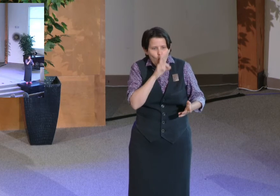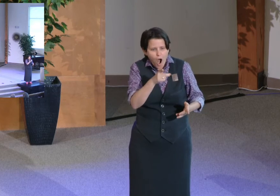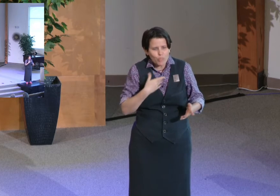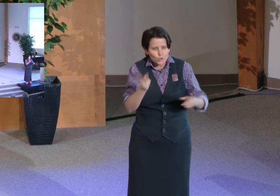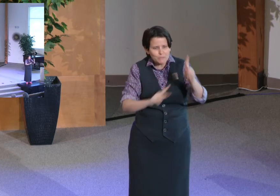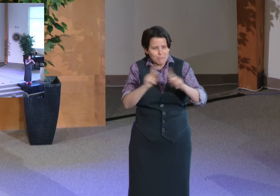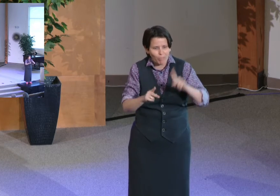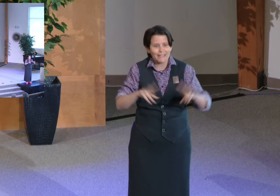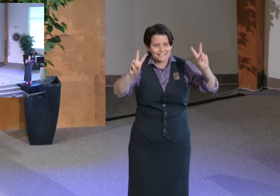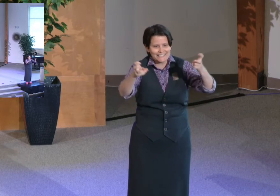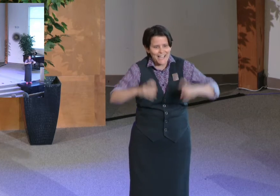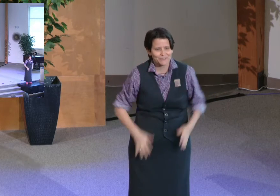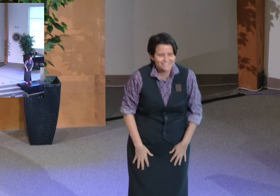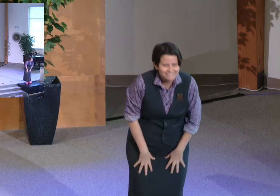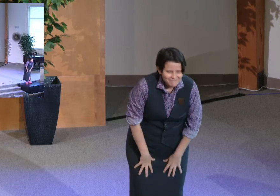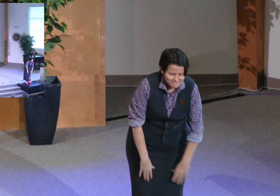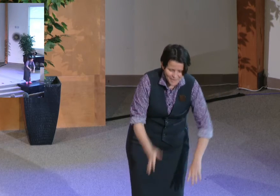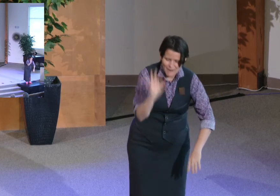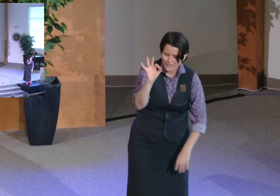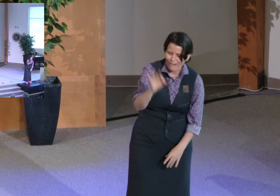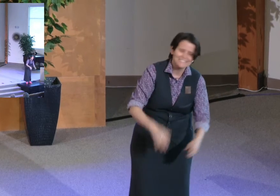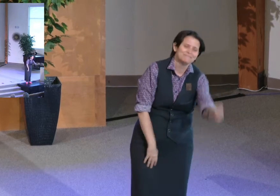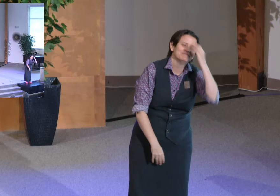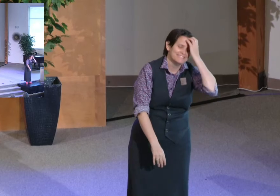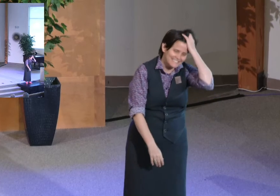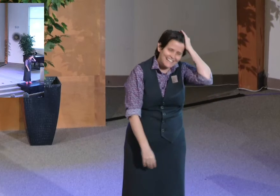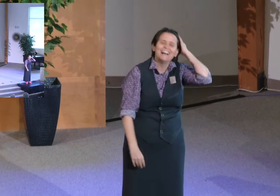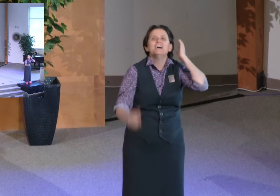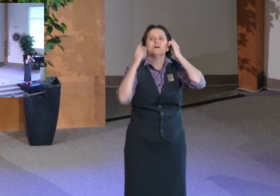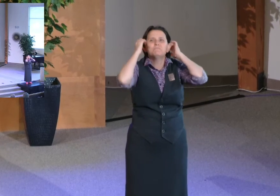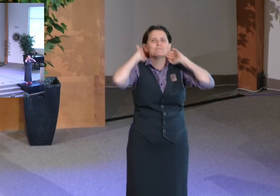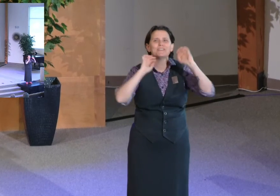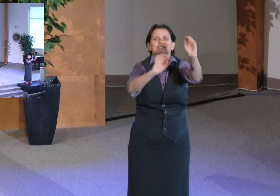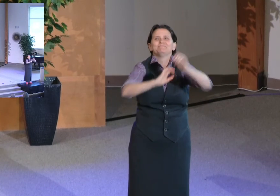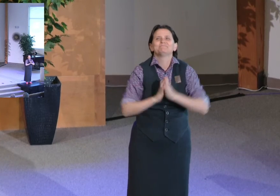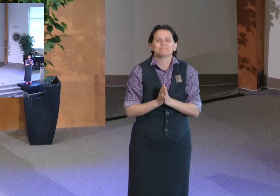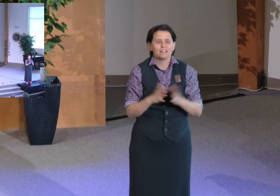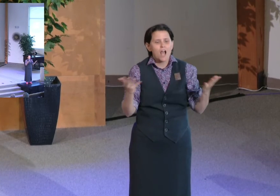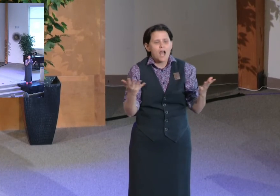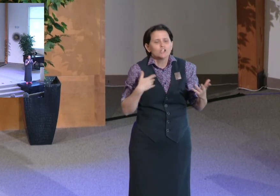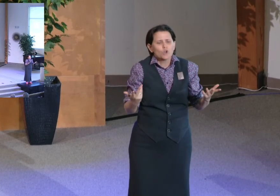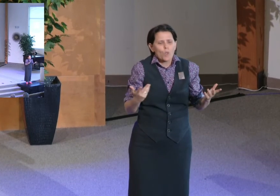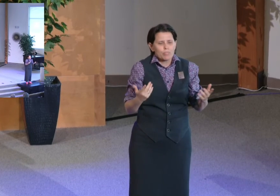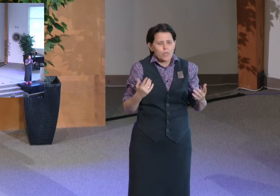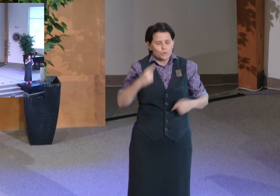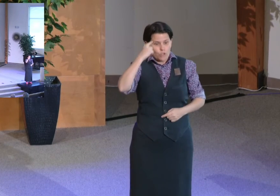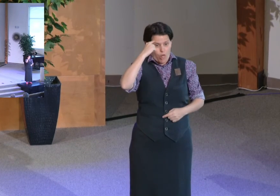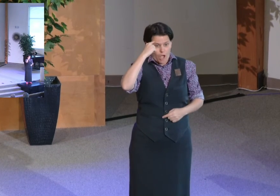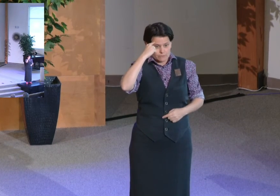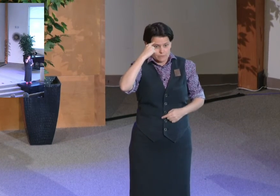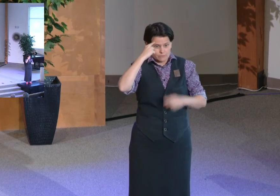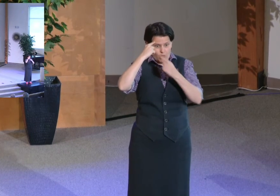And we are going to be looking at those thoughts that run through our minds when we see something, someone that